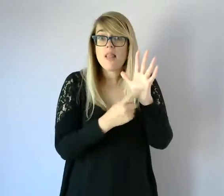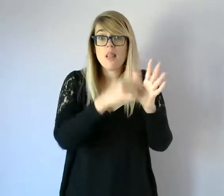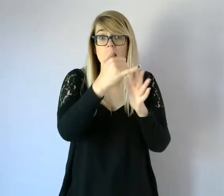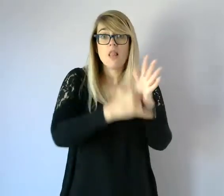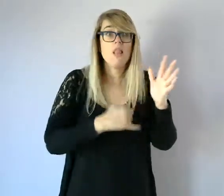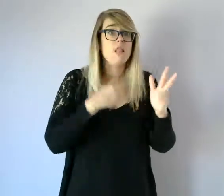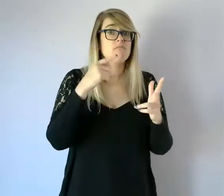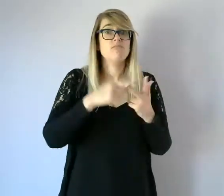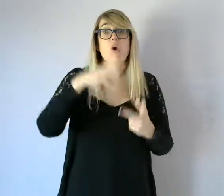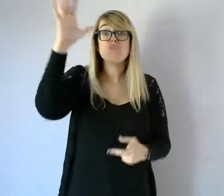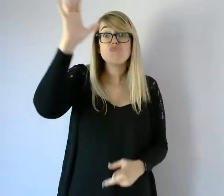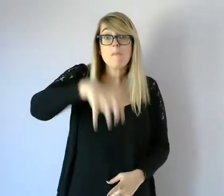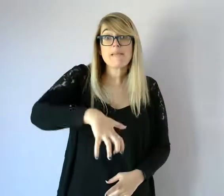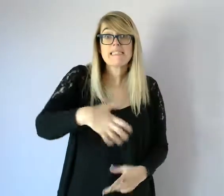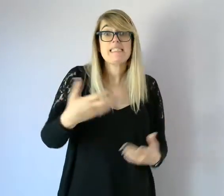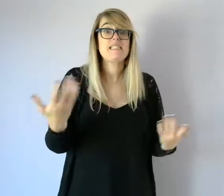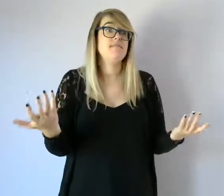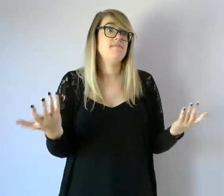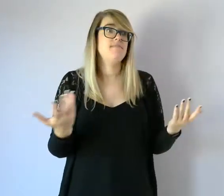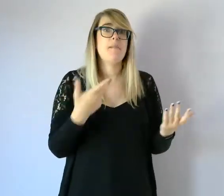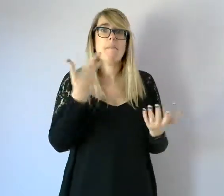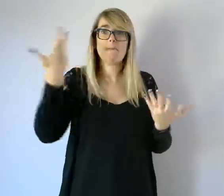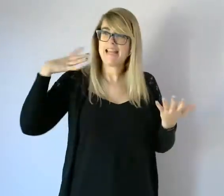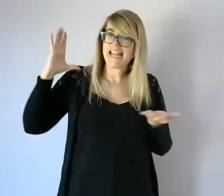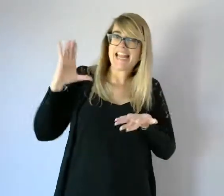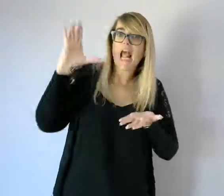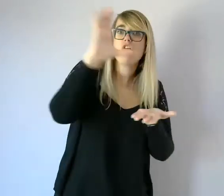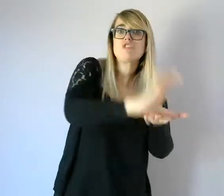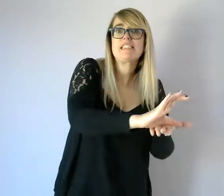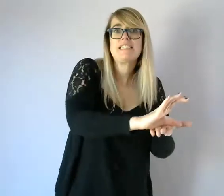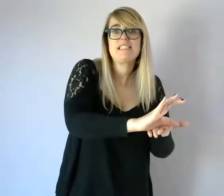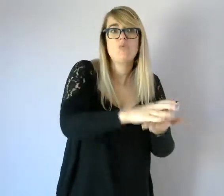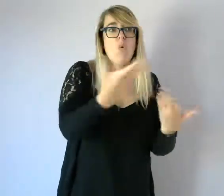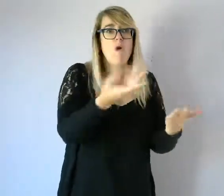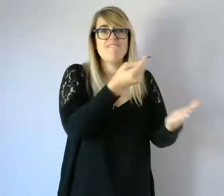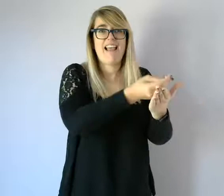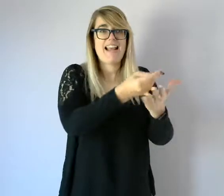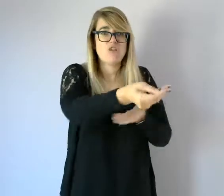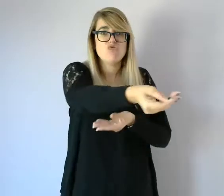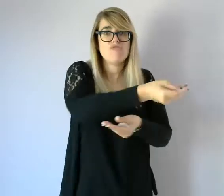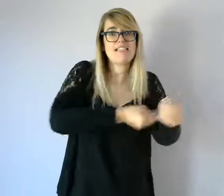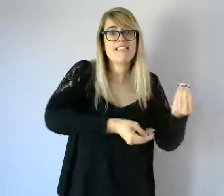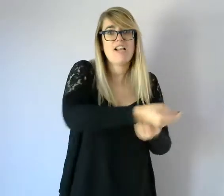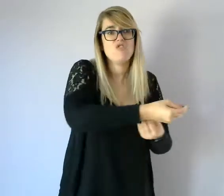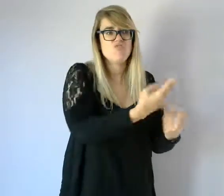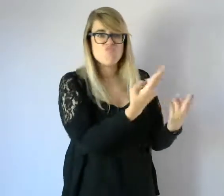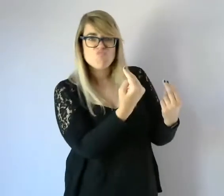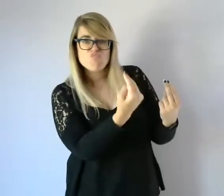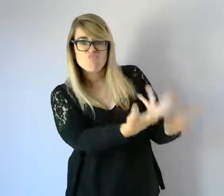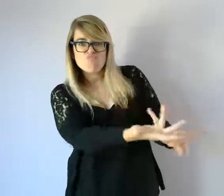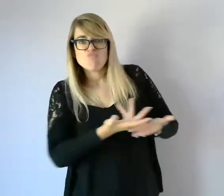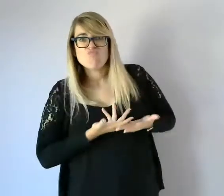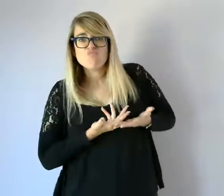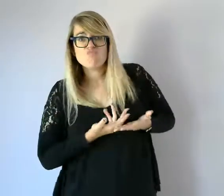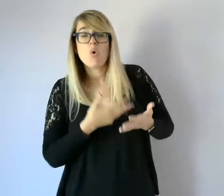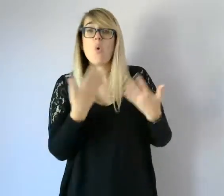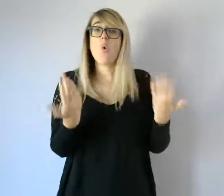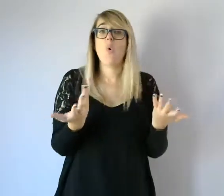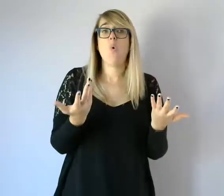property, inheritance or financial transactions, or the misuse or